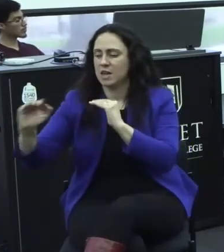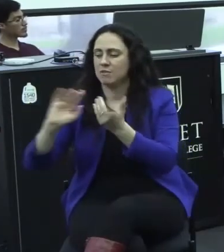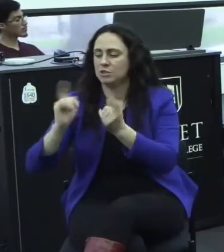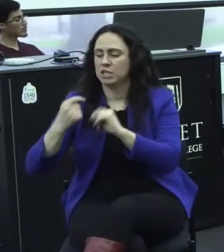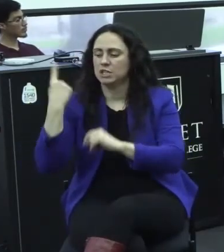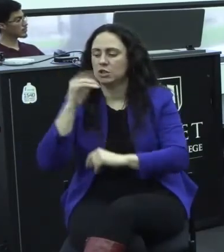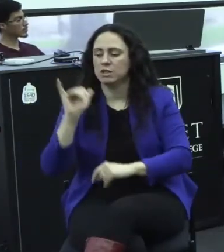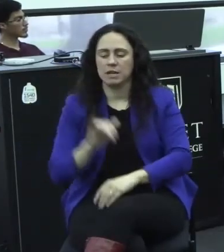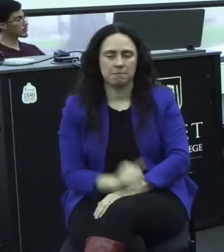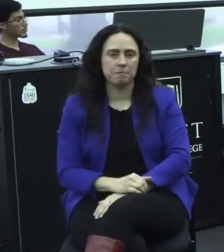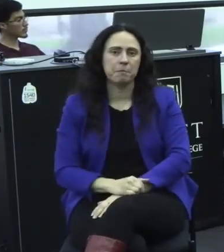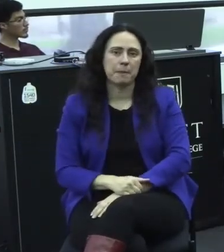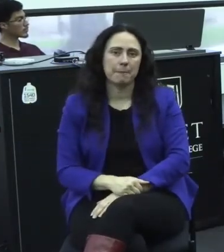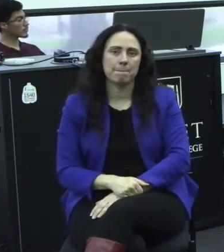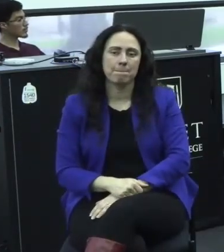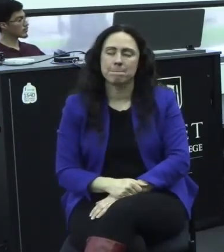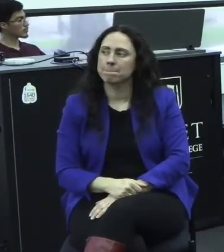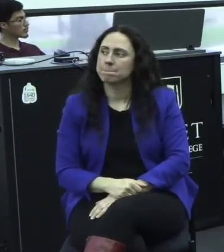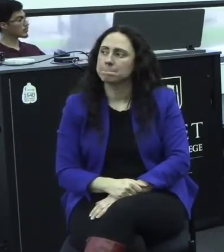like?